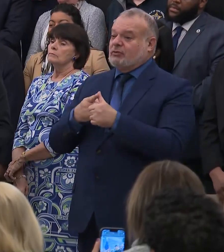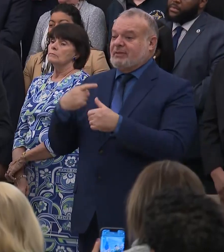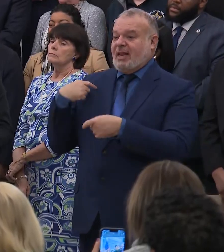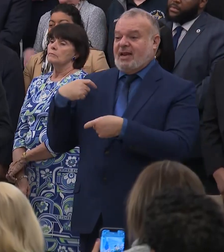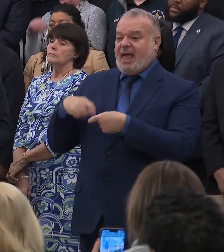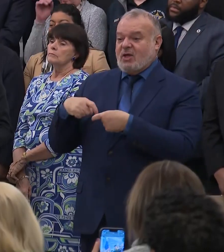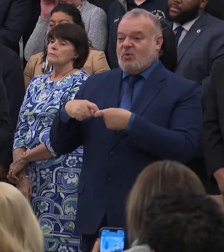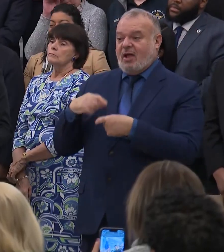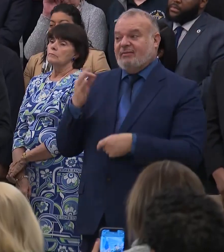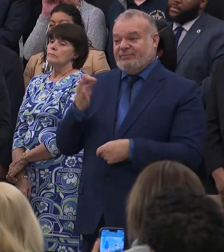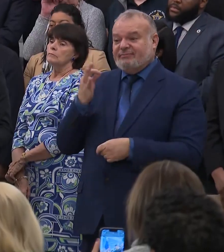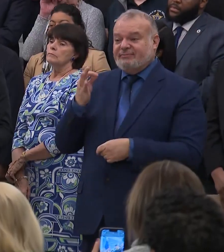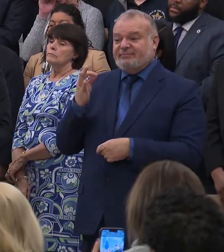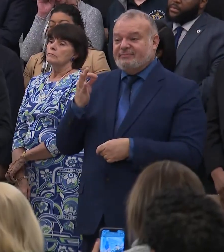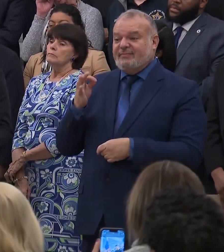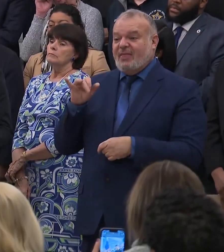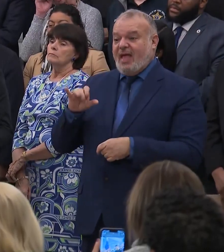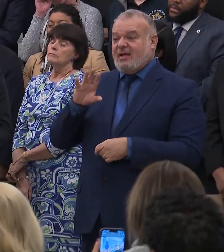Lowell, Massachusetts,